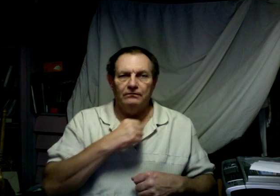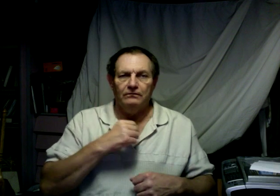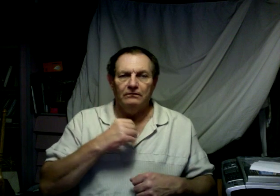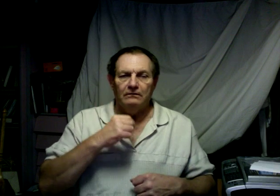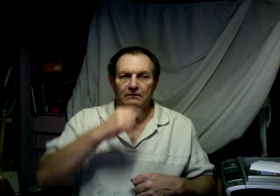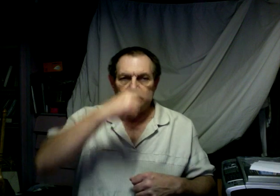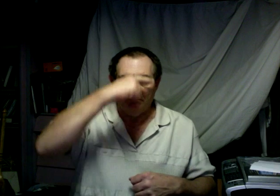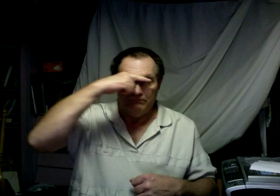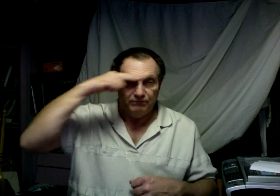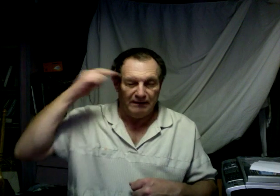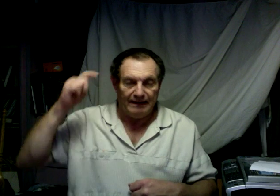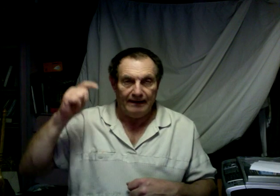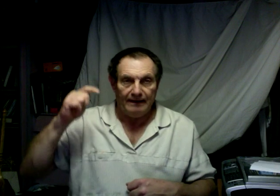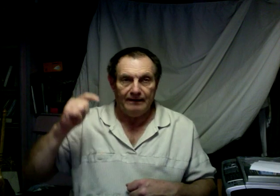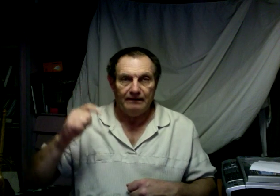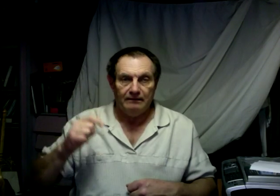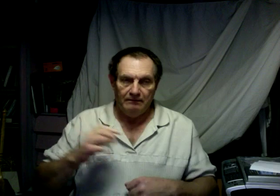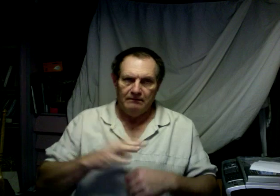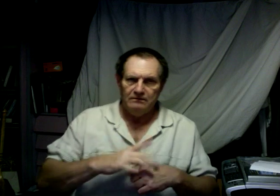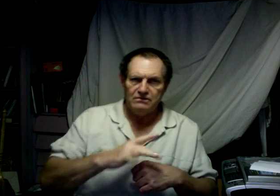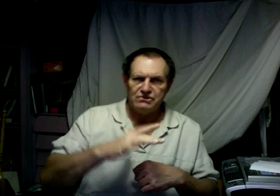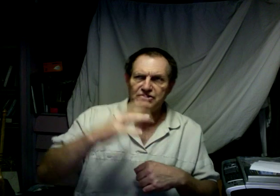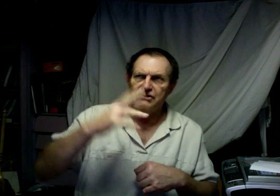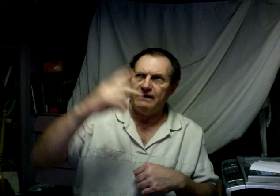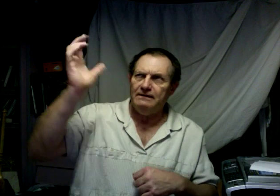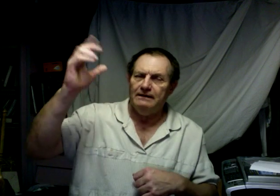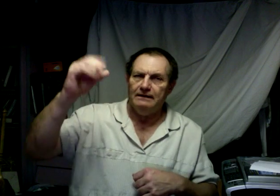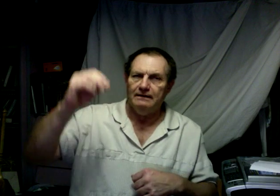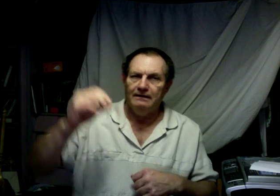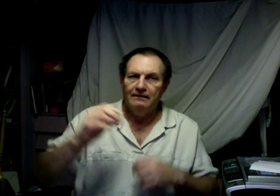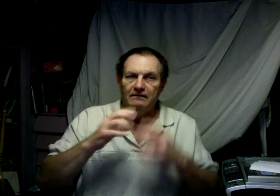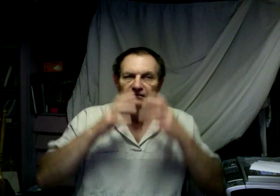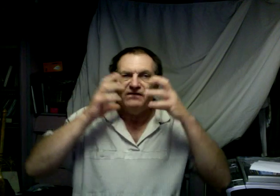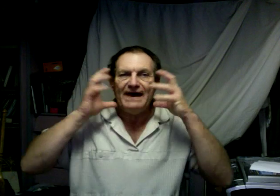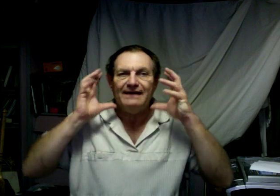Beautiful. Black. Shiny, fat,